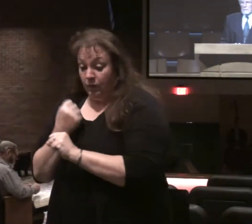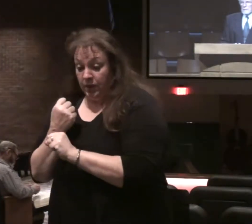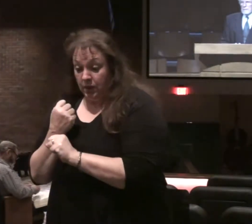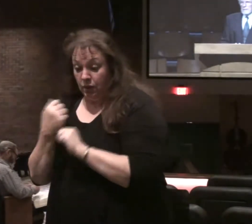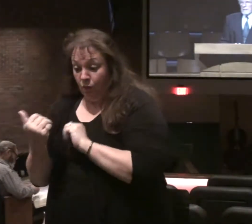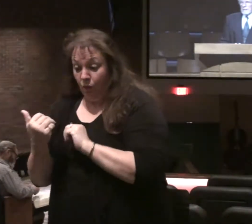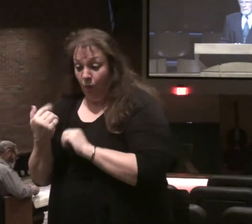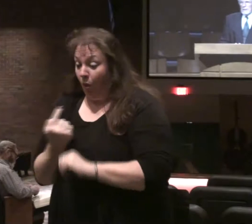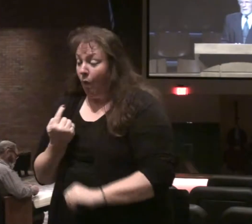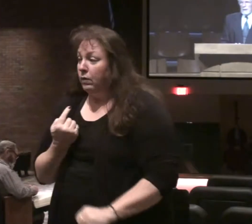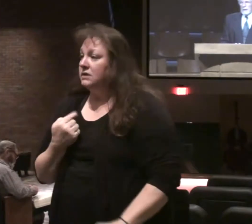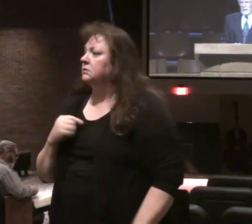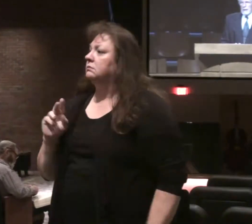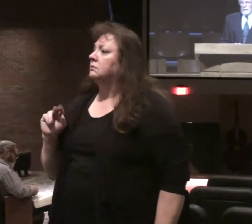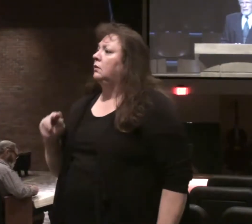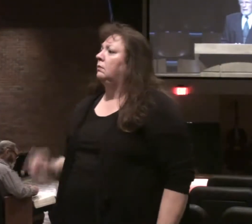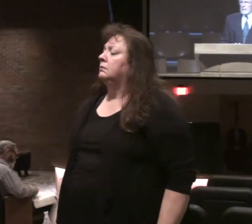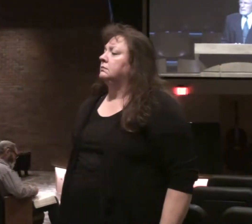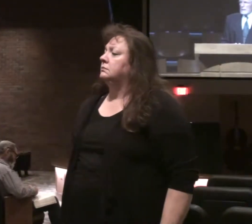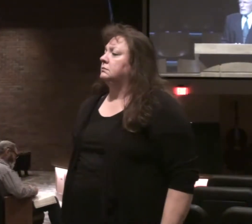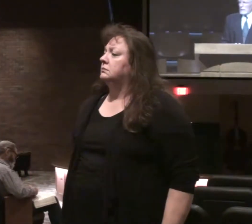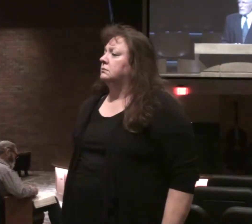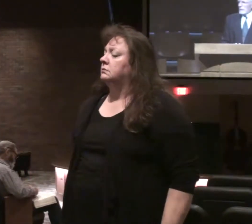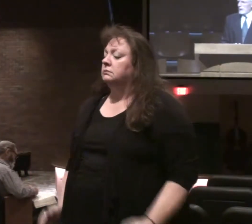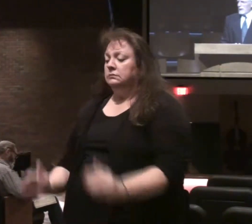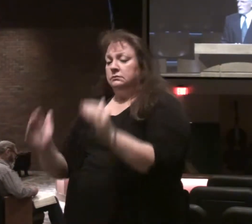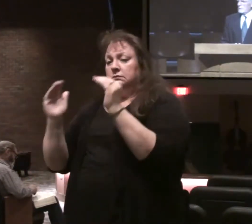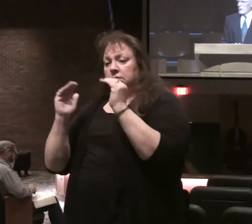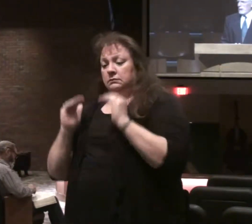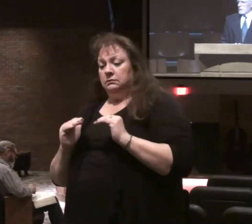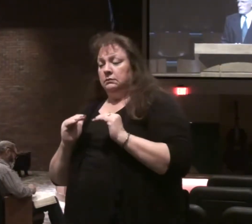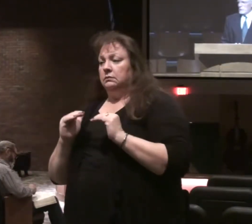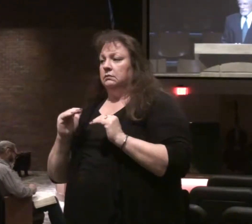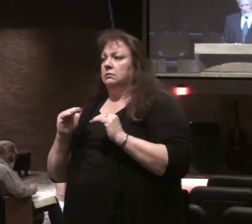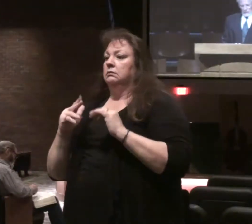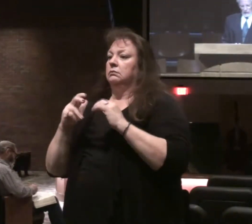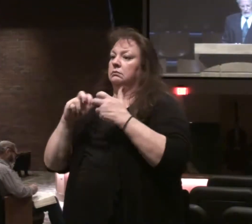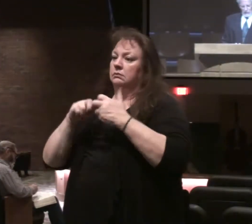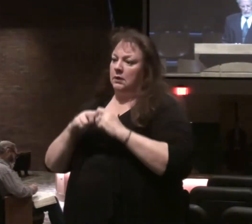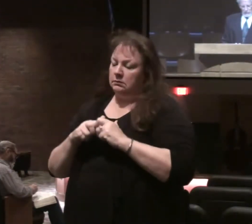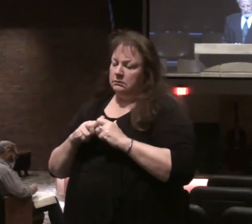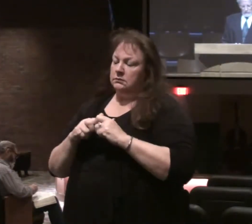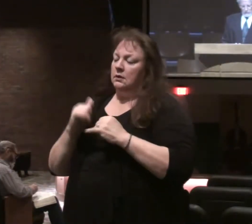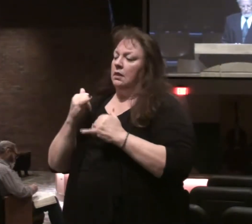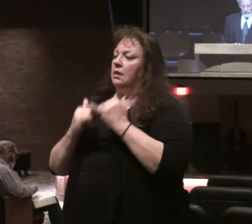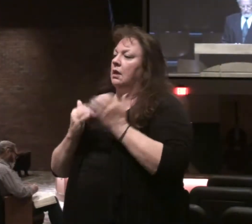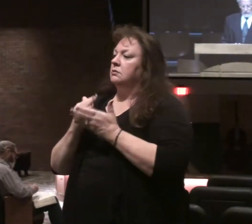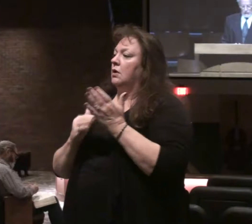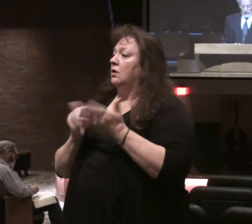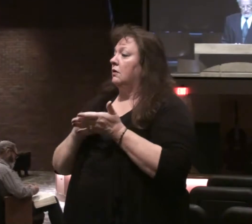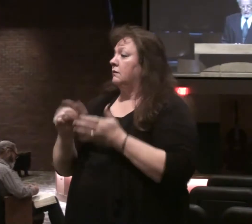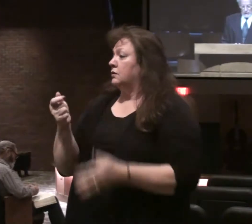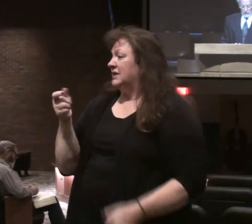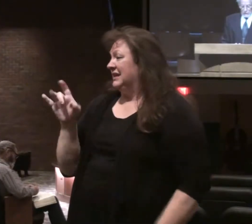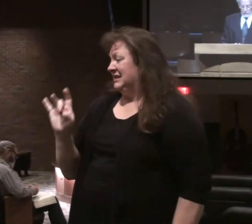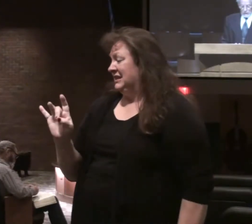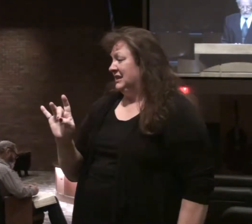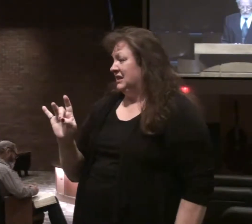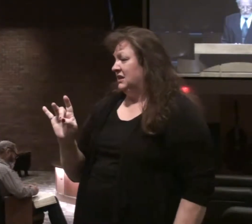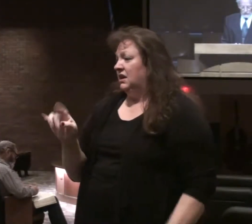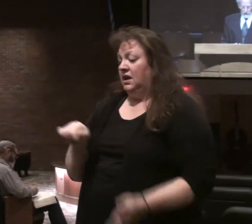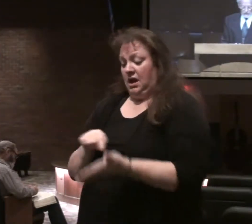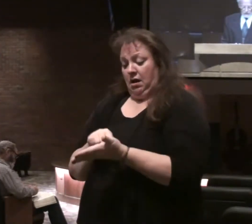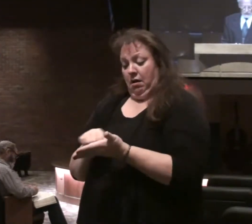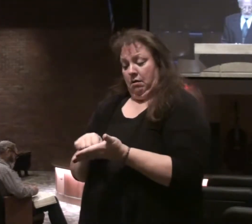war. And then there are the problems. In the last part of verse 18, you should